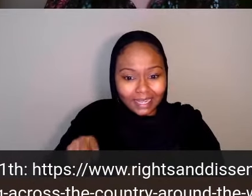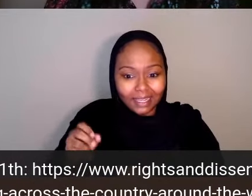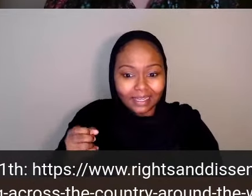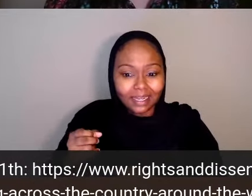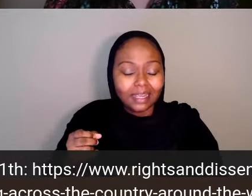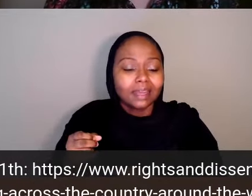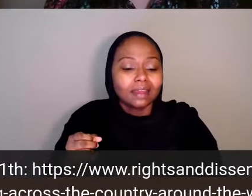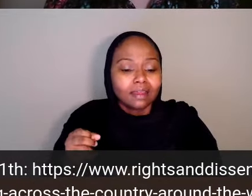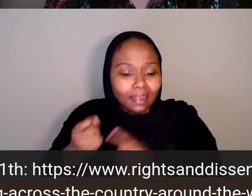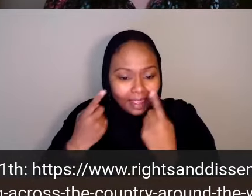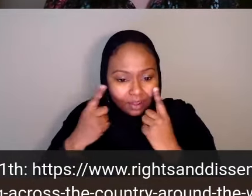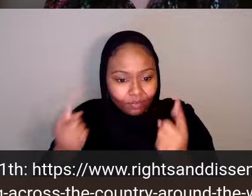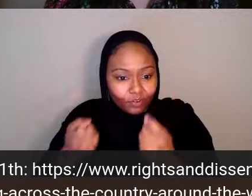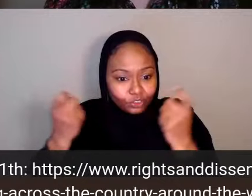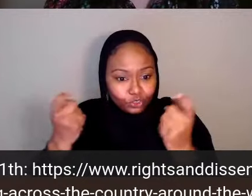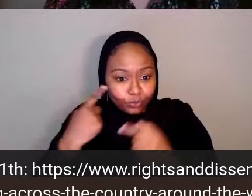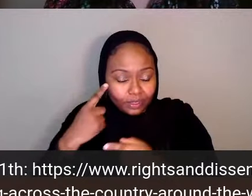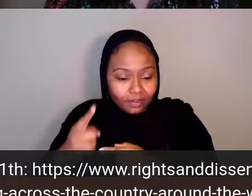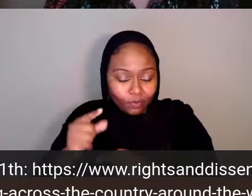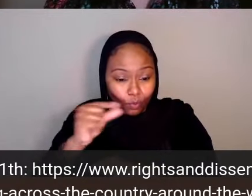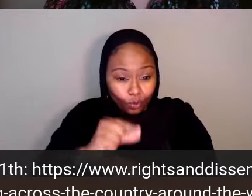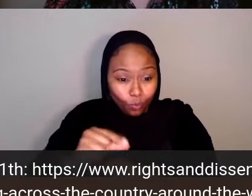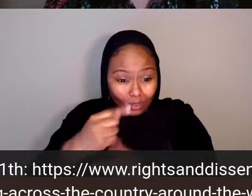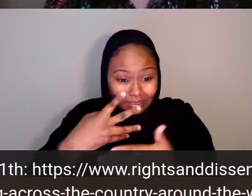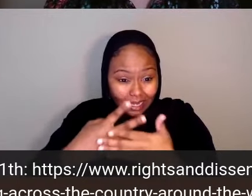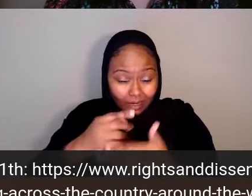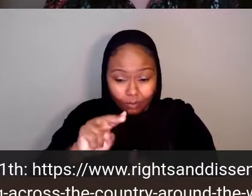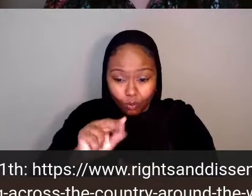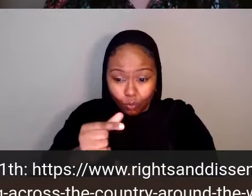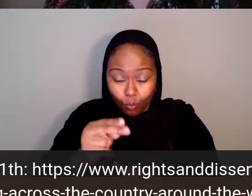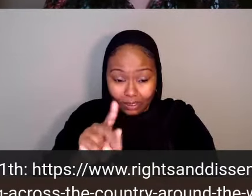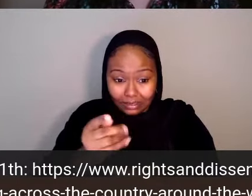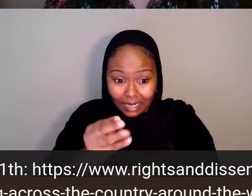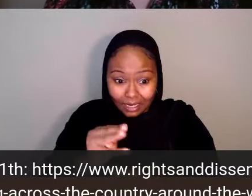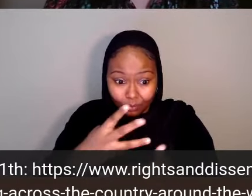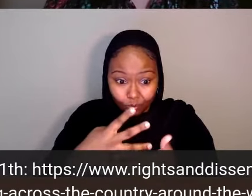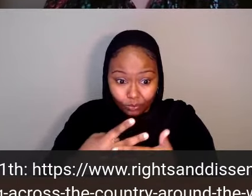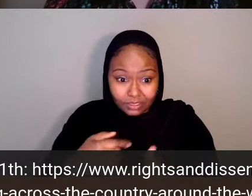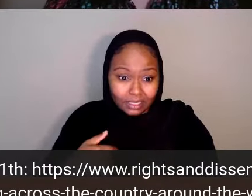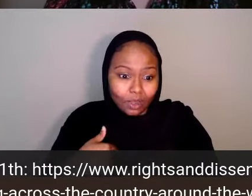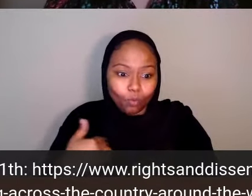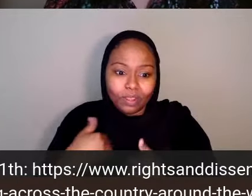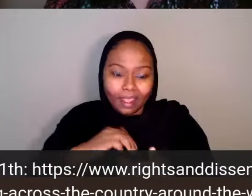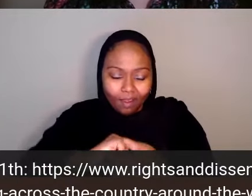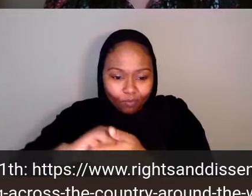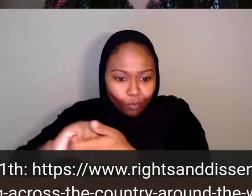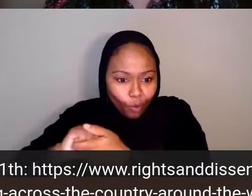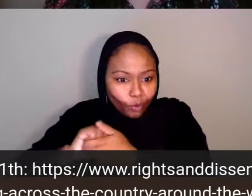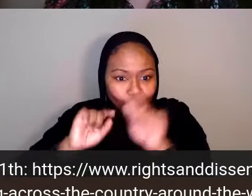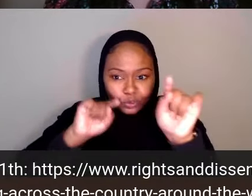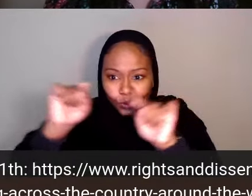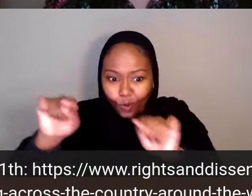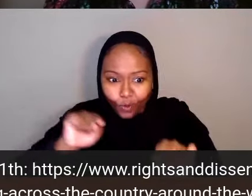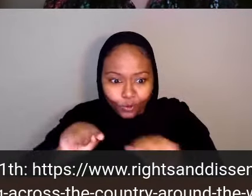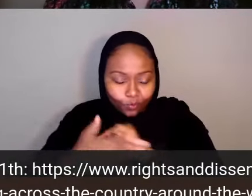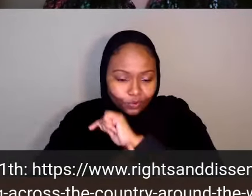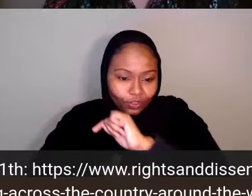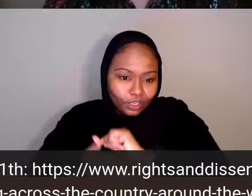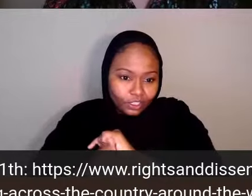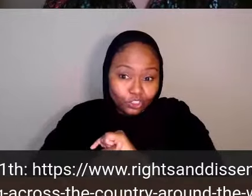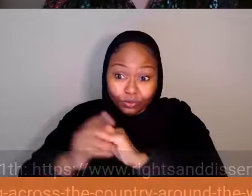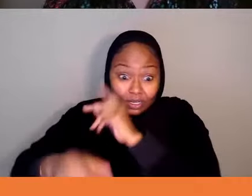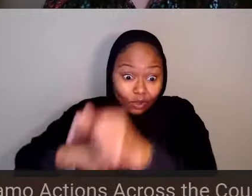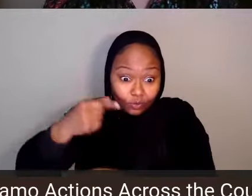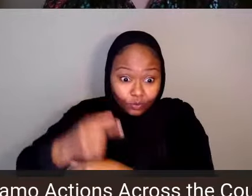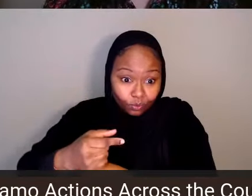Guantanamo. We and partners all over the country and in countries across the globe